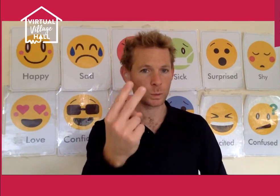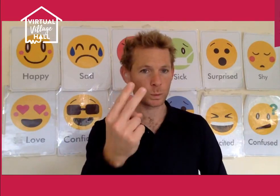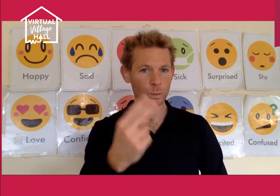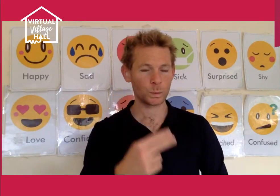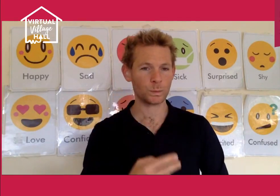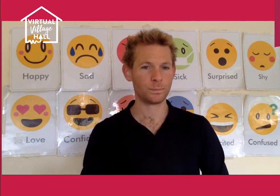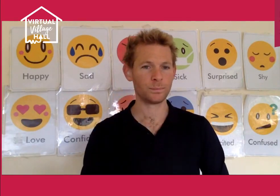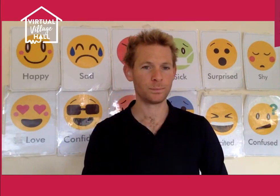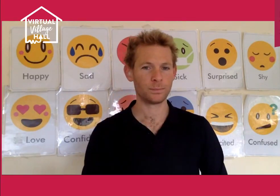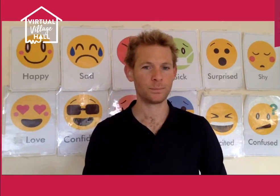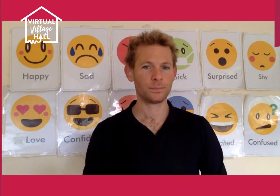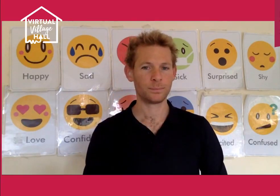Number 2.